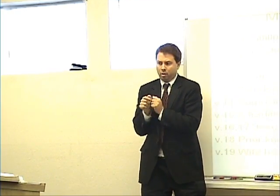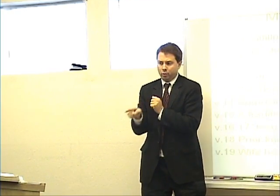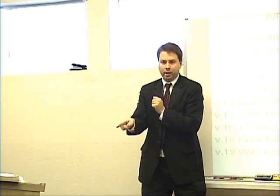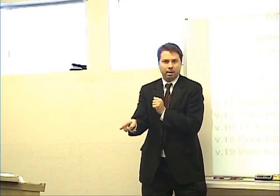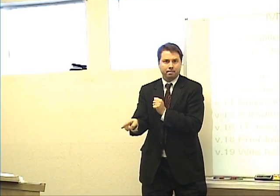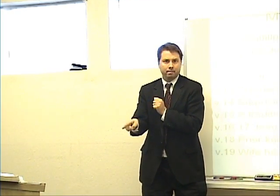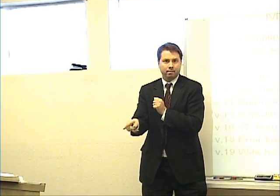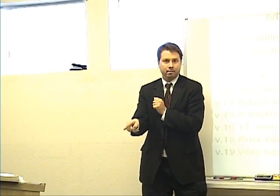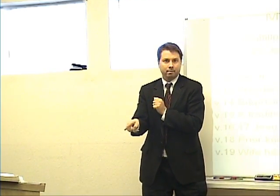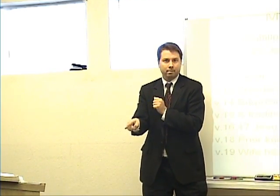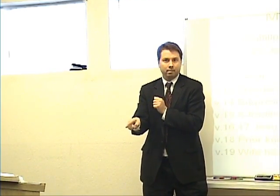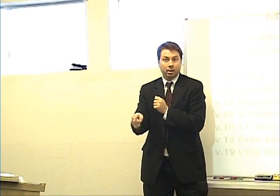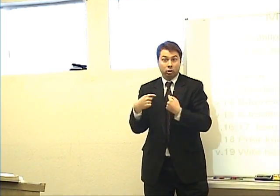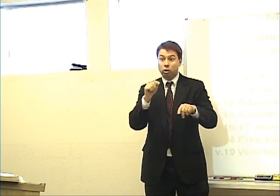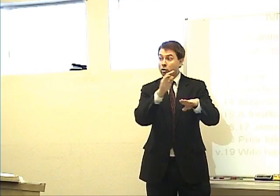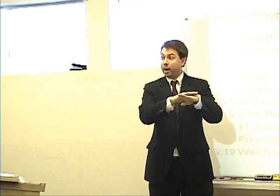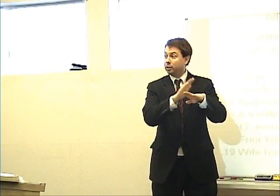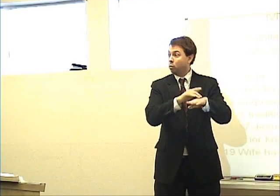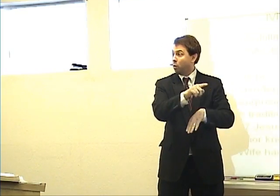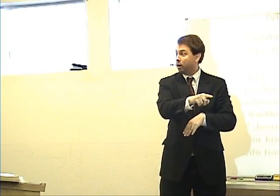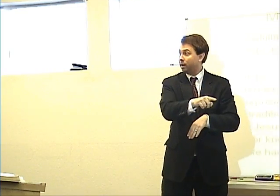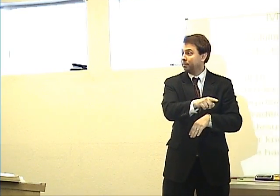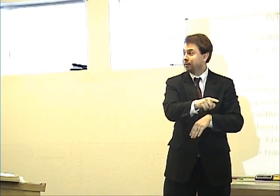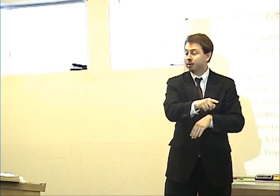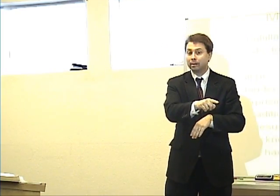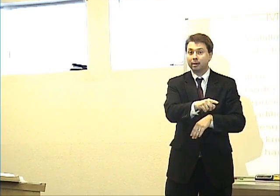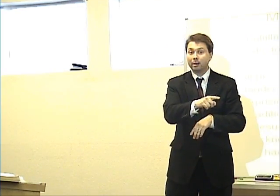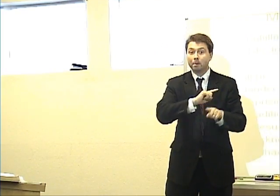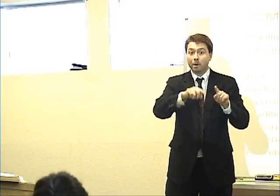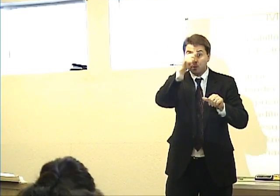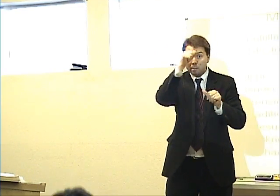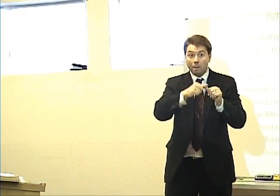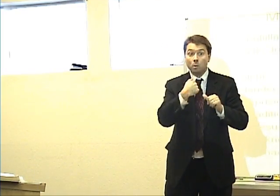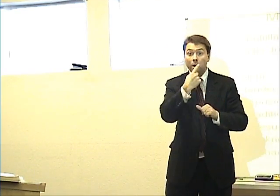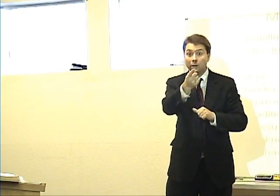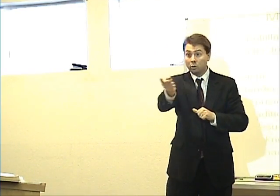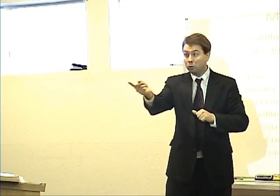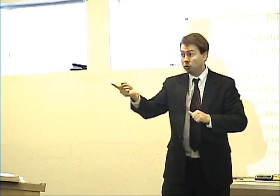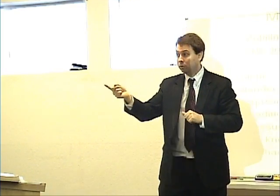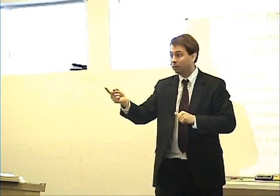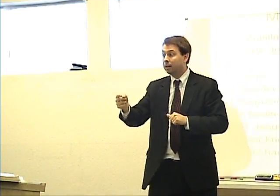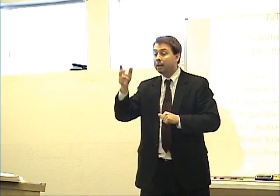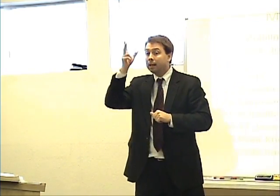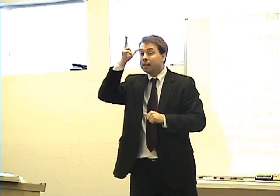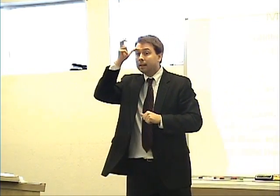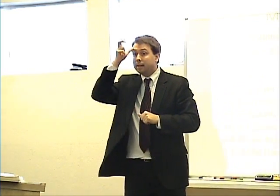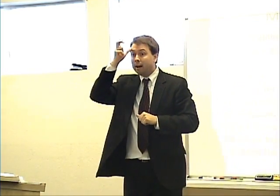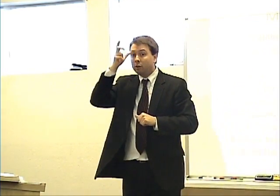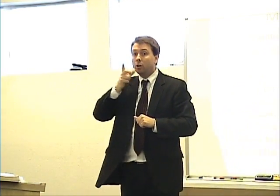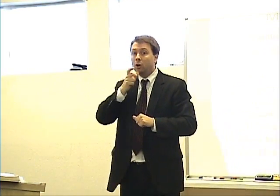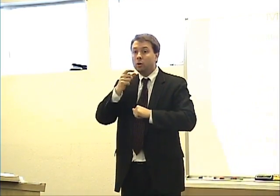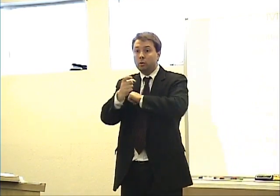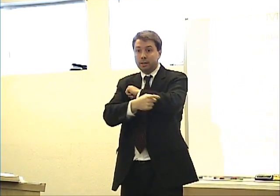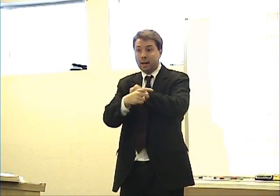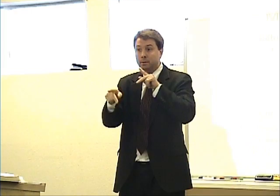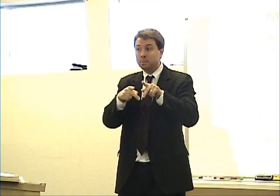with him. She tried to warn him. But remember what I told you. The devil who tempts